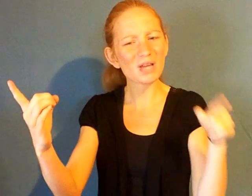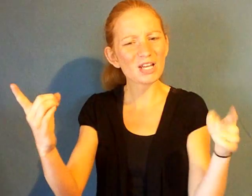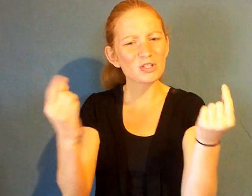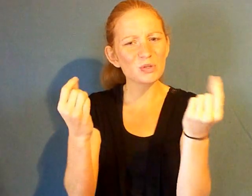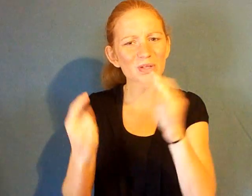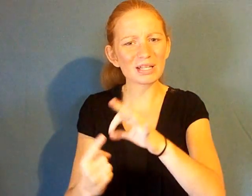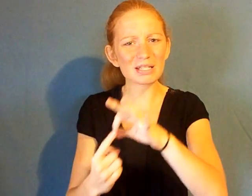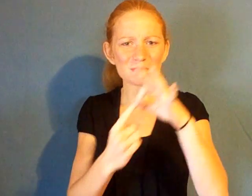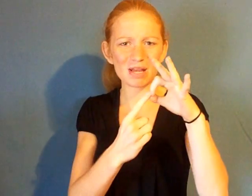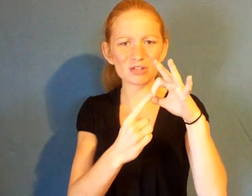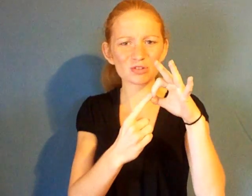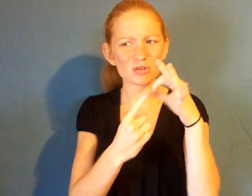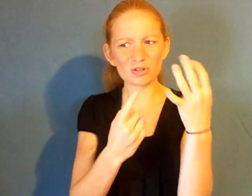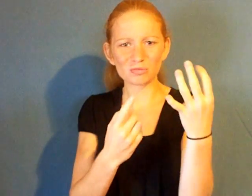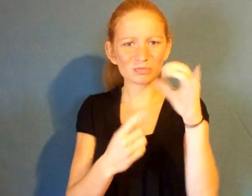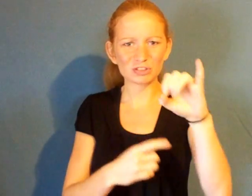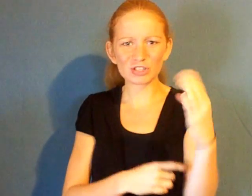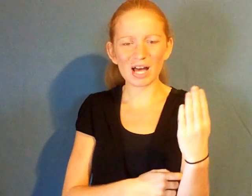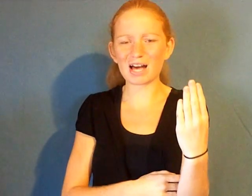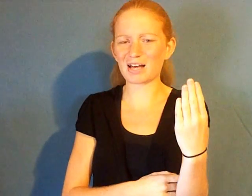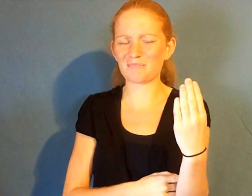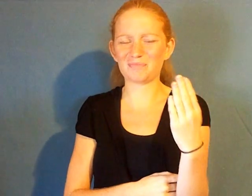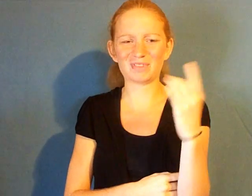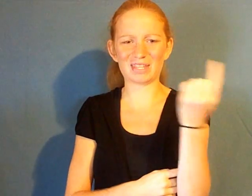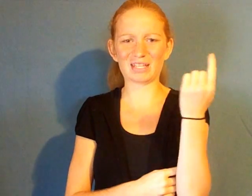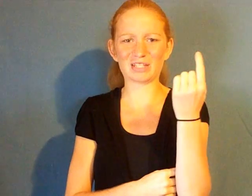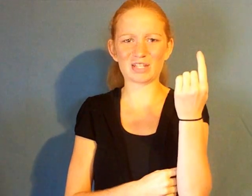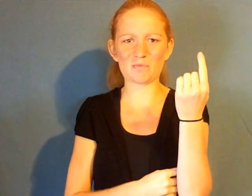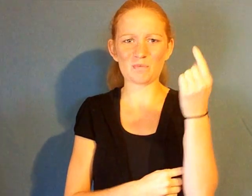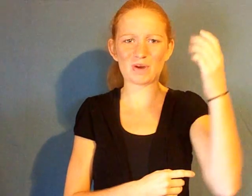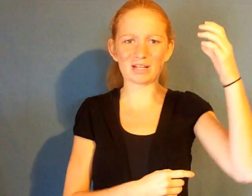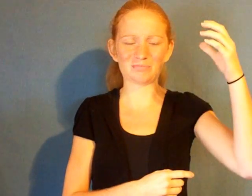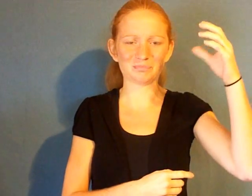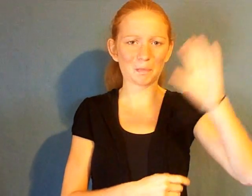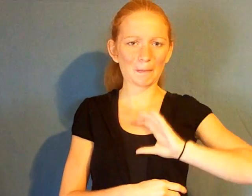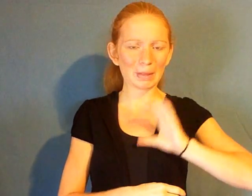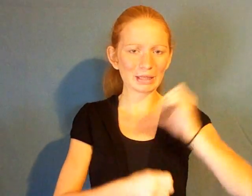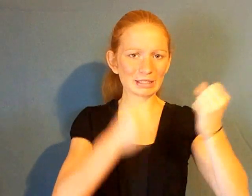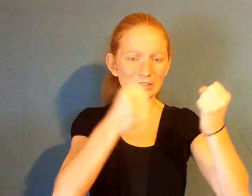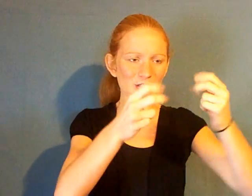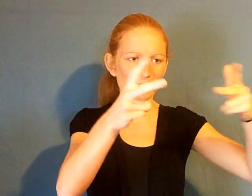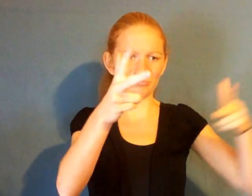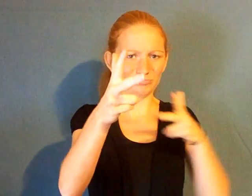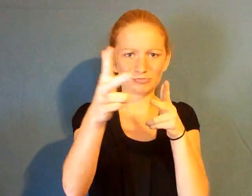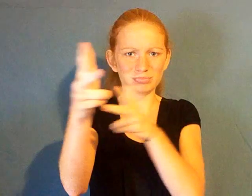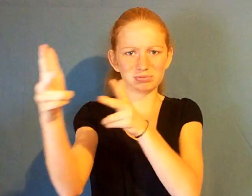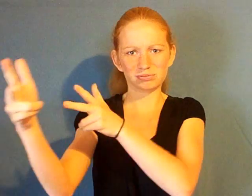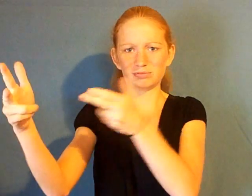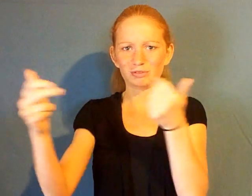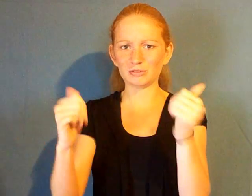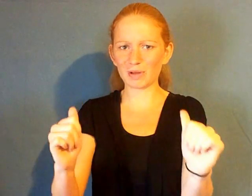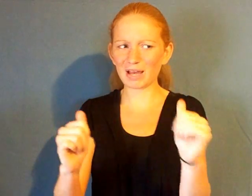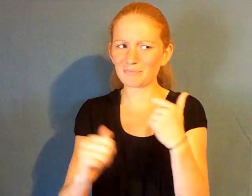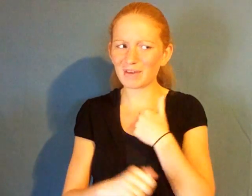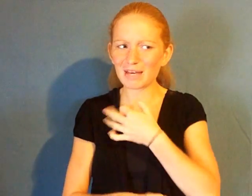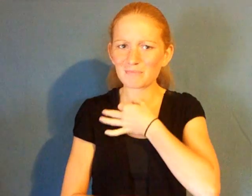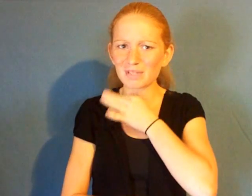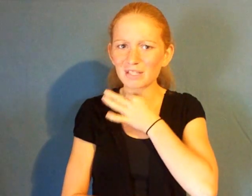behind me in a police car. They're trying to pull me over. And I just am wondering, is it something special that you're